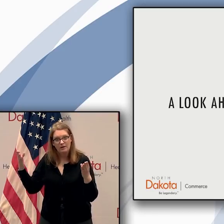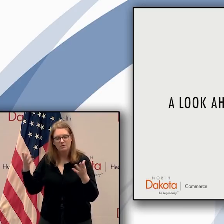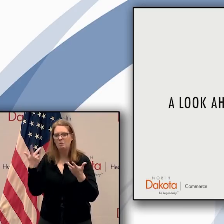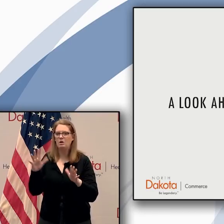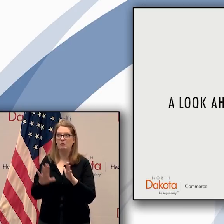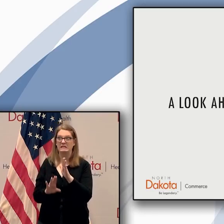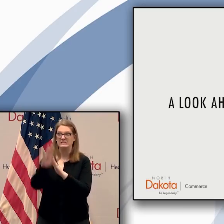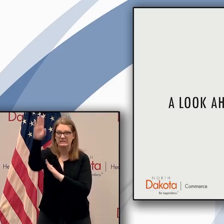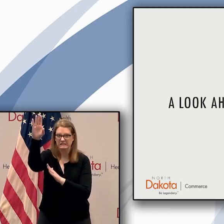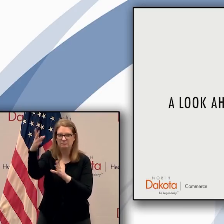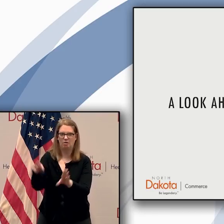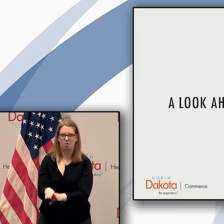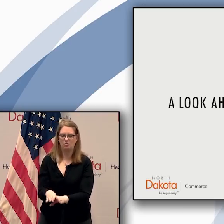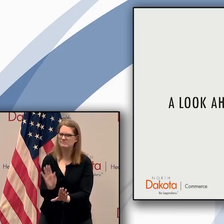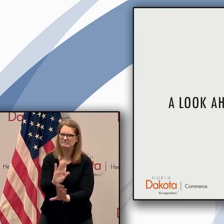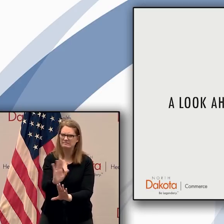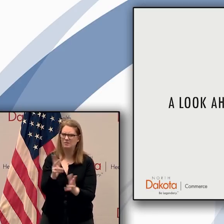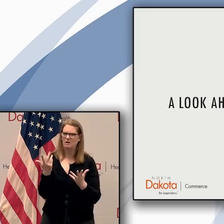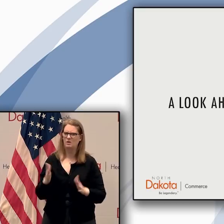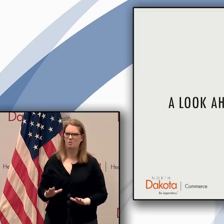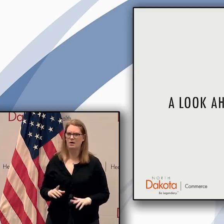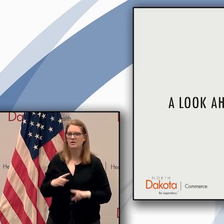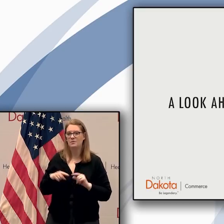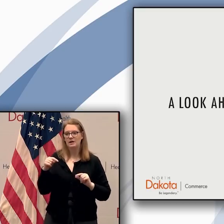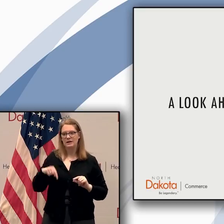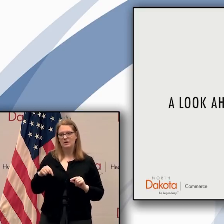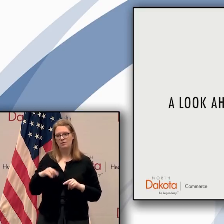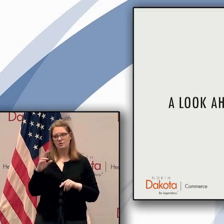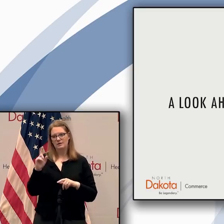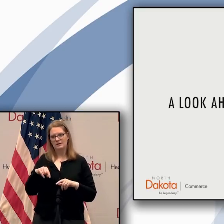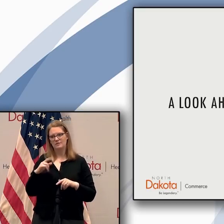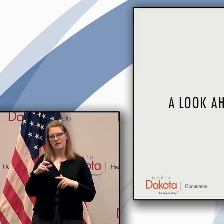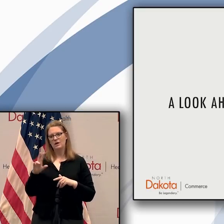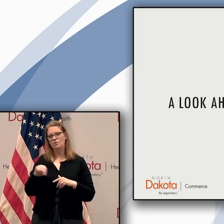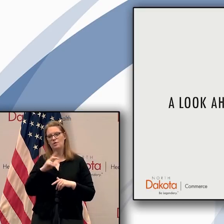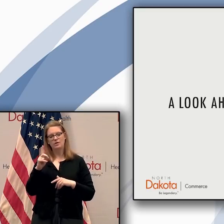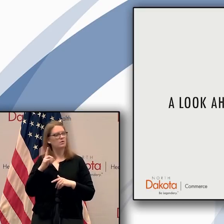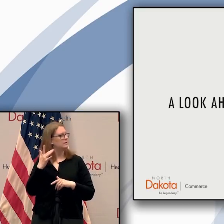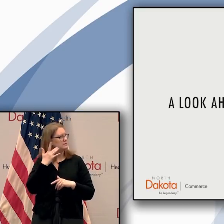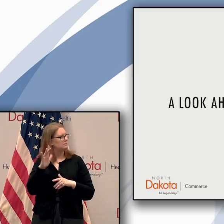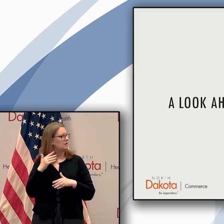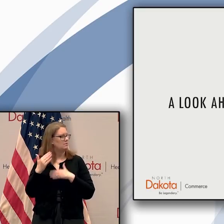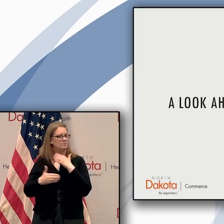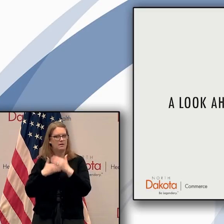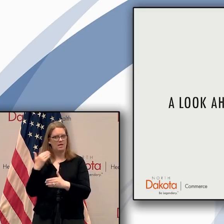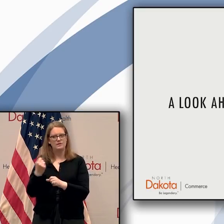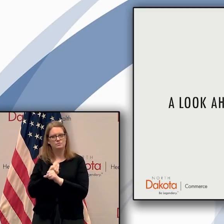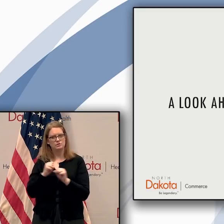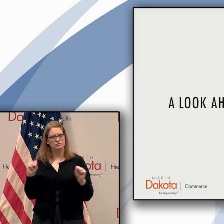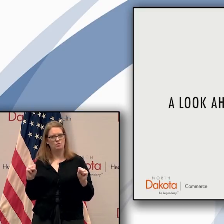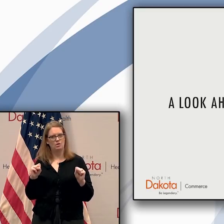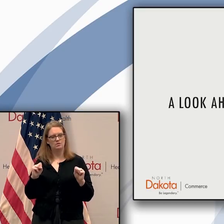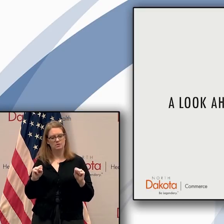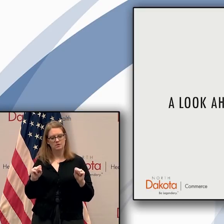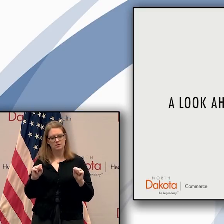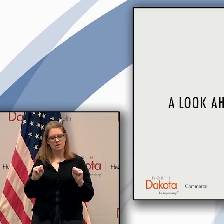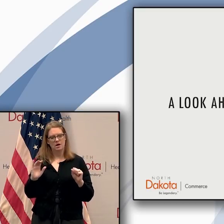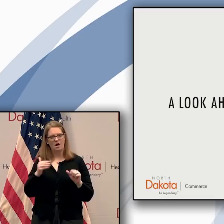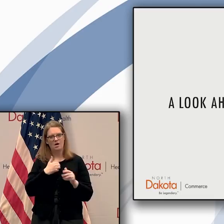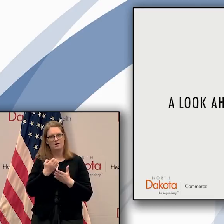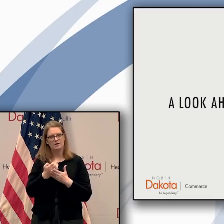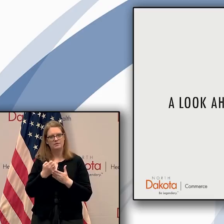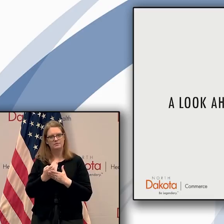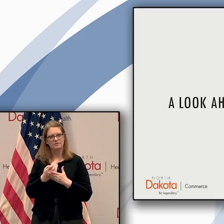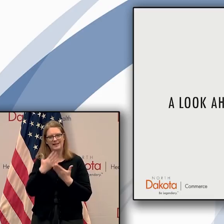North Dakotans while finding a North Dakota smart path to restoring our livelihoods. Thank you, and I will stay